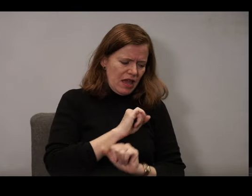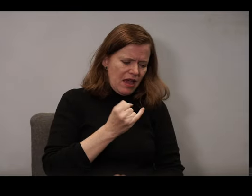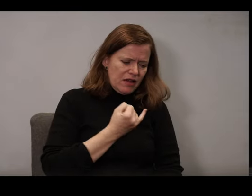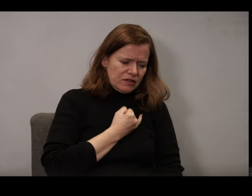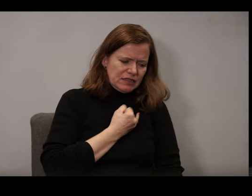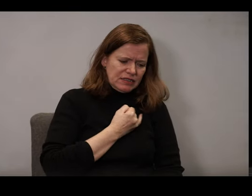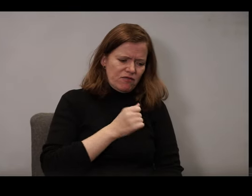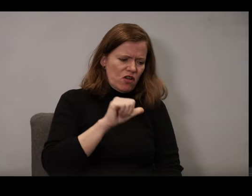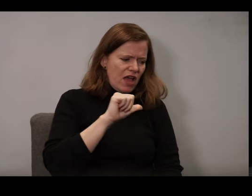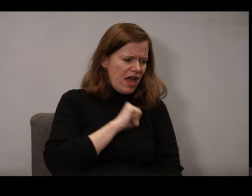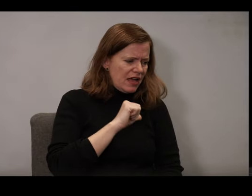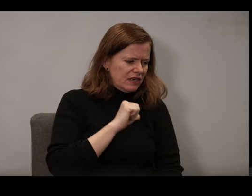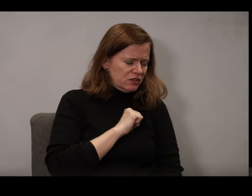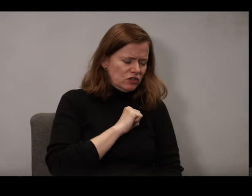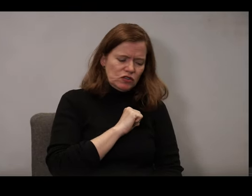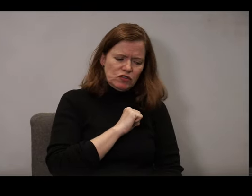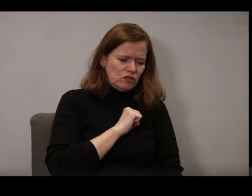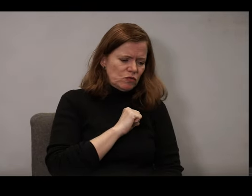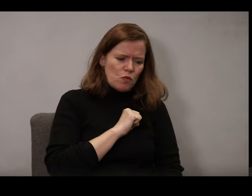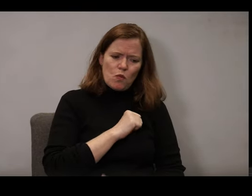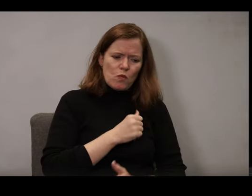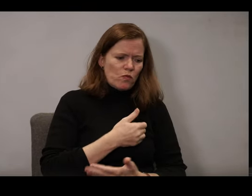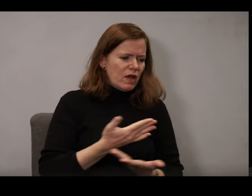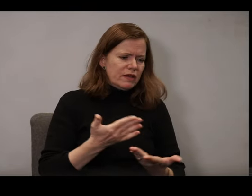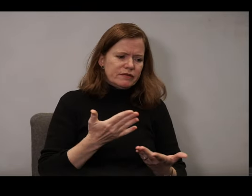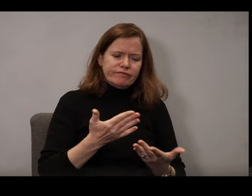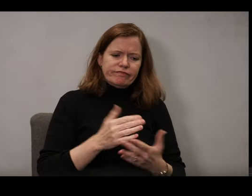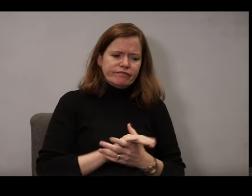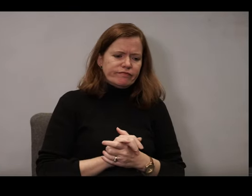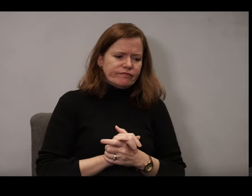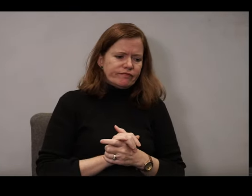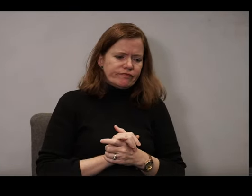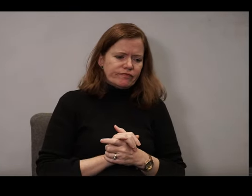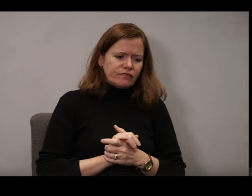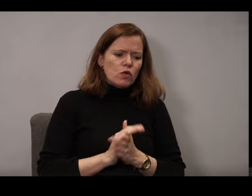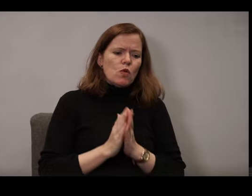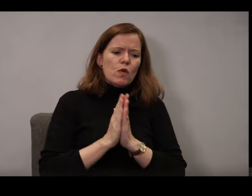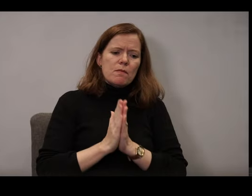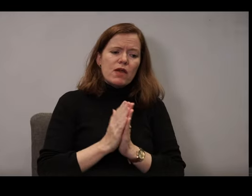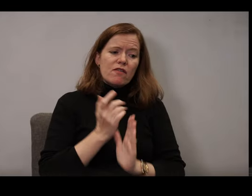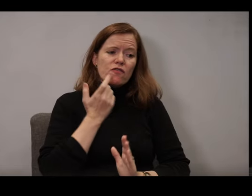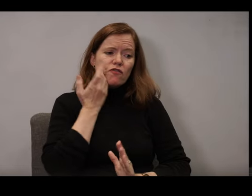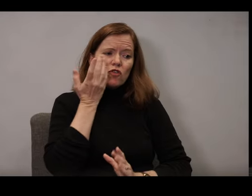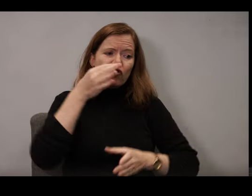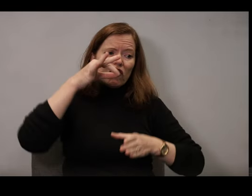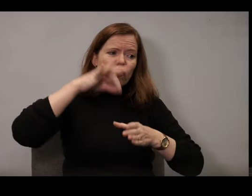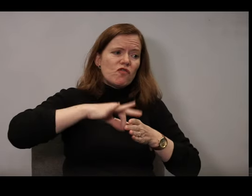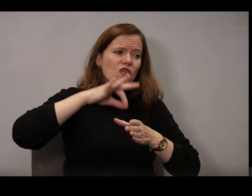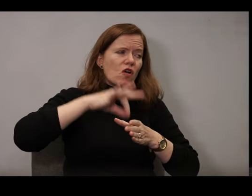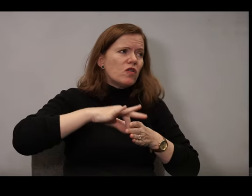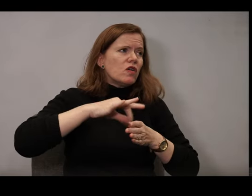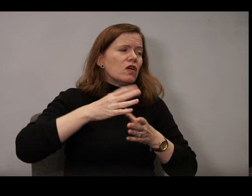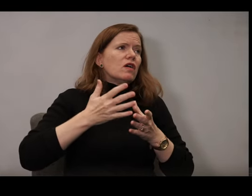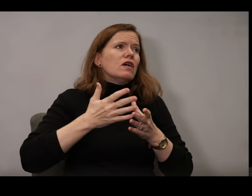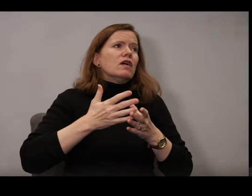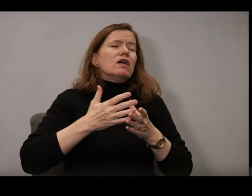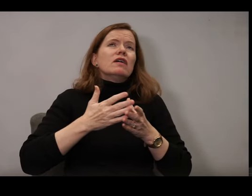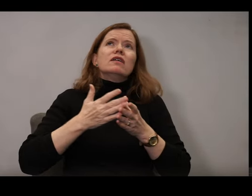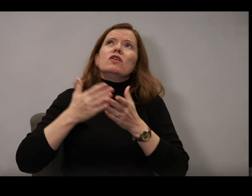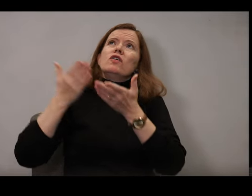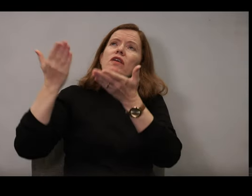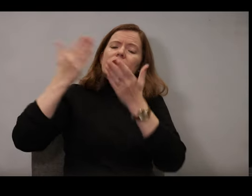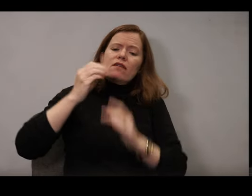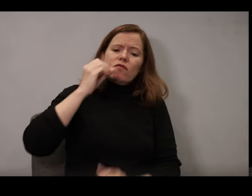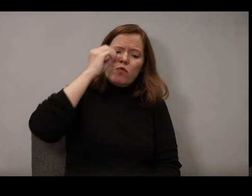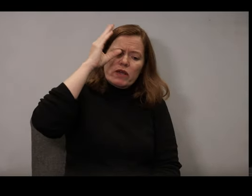attitudes wherever they may lie. And Lord, we pray for the upcoming referendum. We pray that you would give wisdom